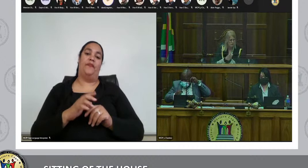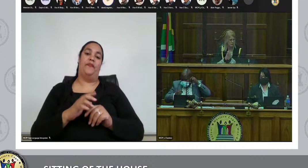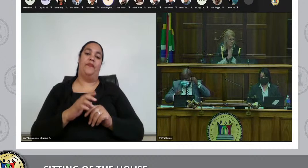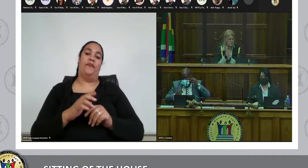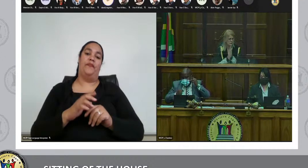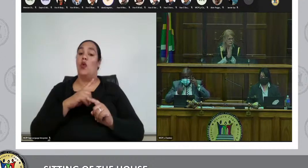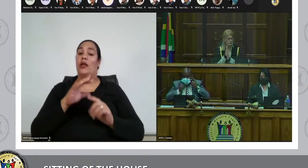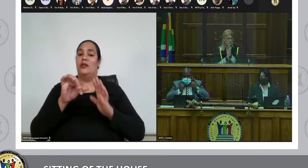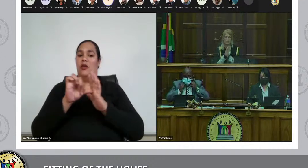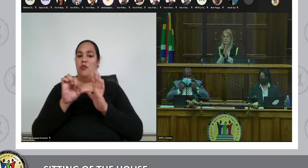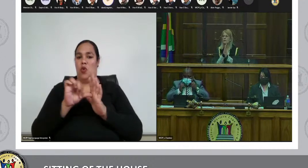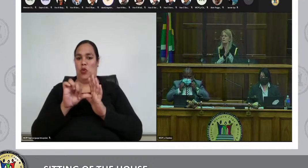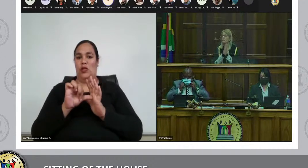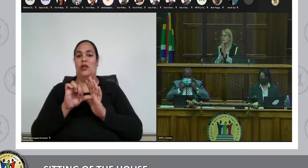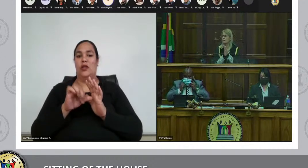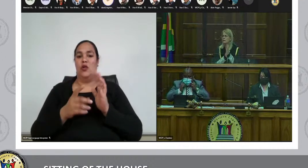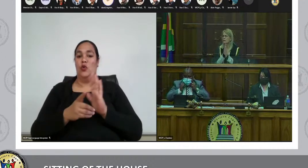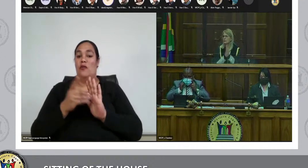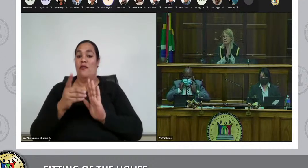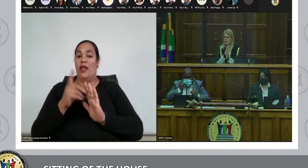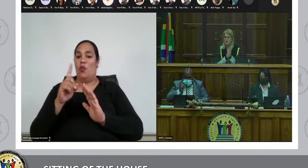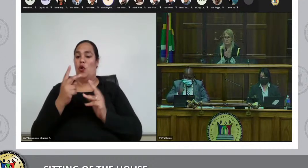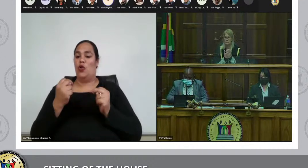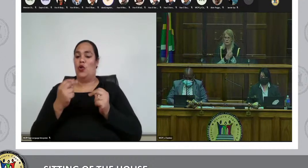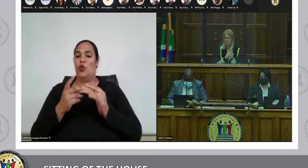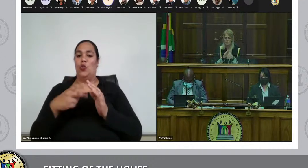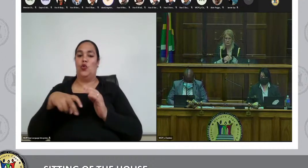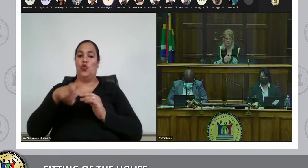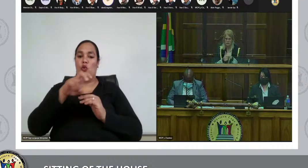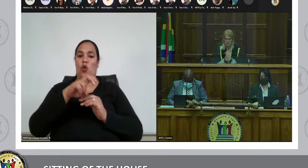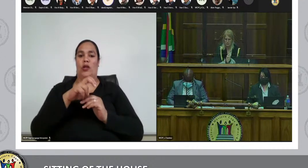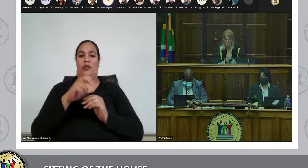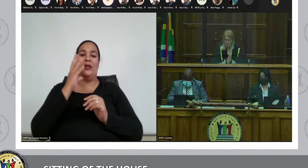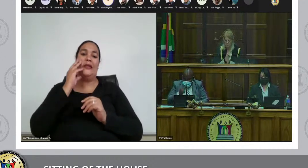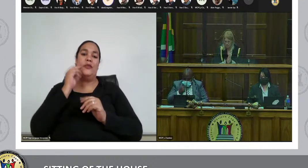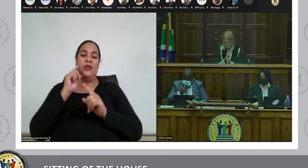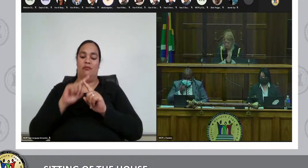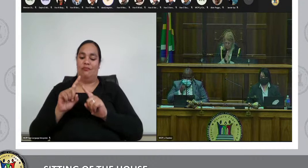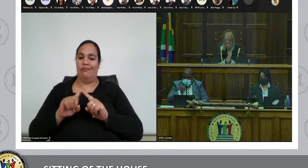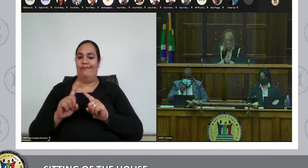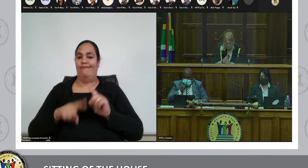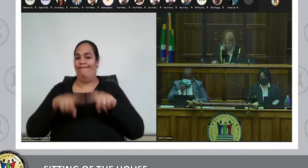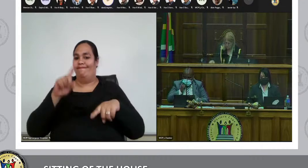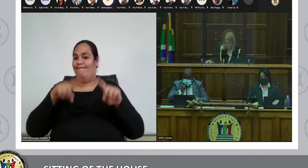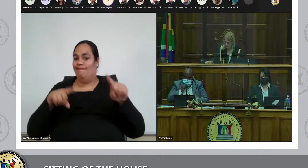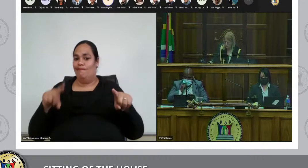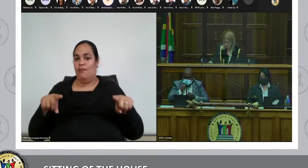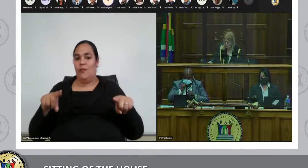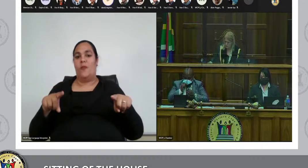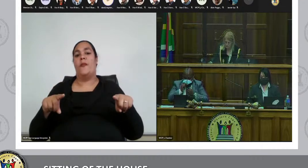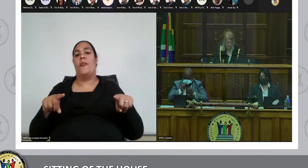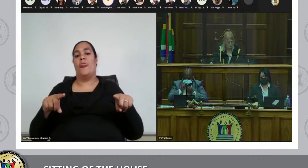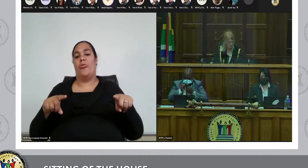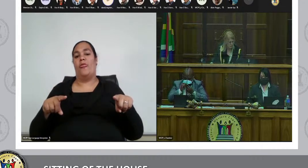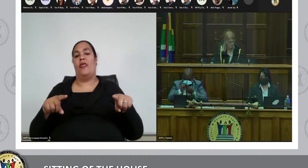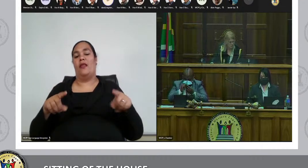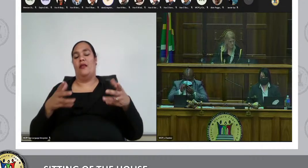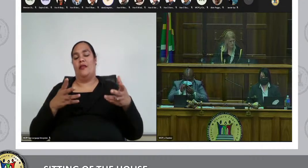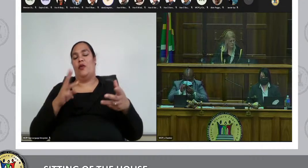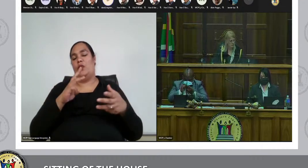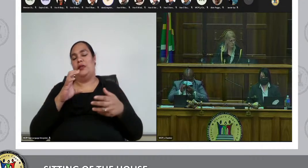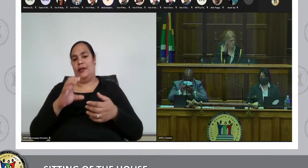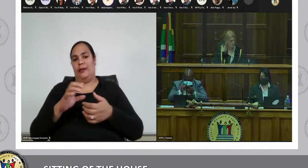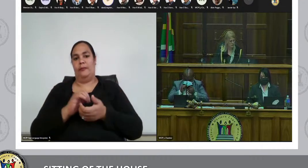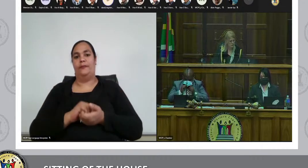course, it's important to develop new tourism experiences that differentiate the Western